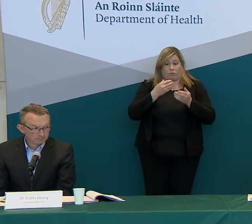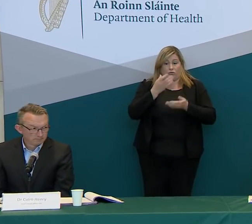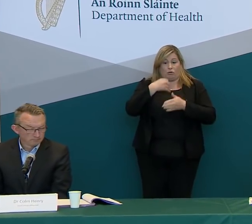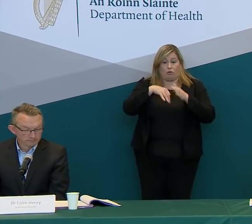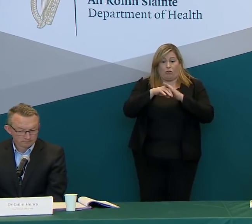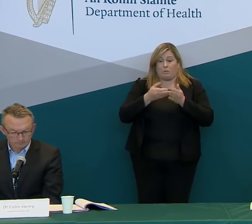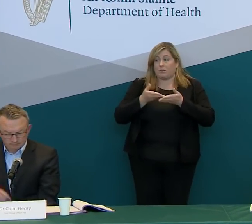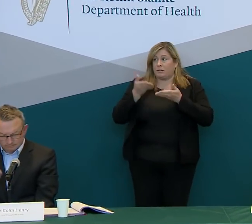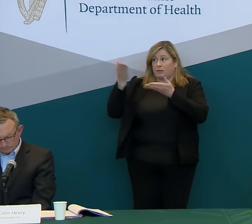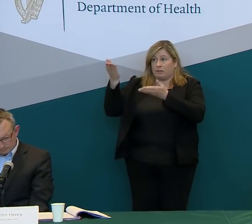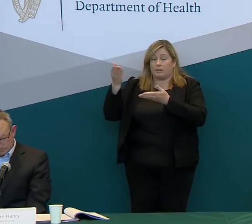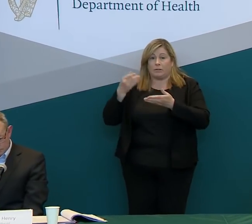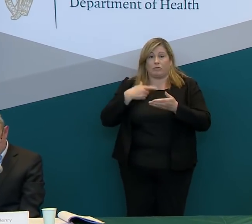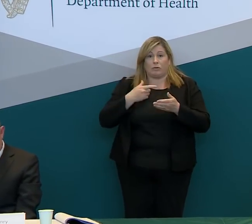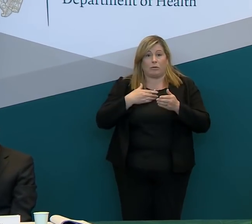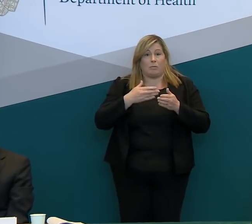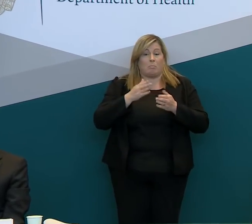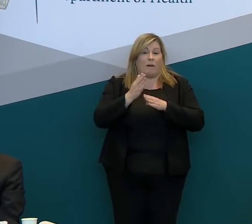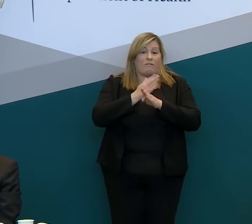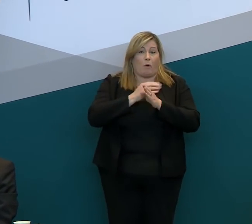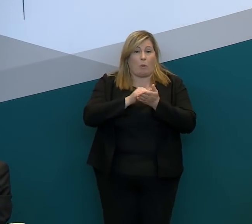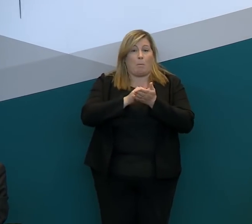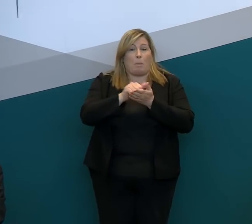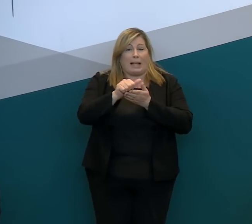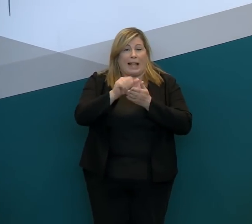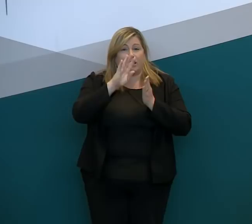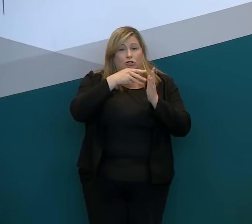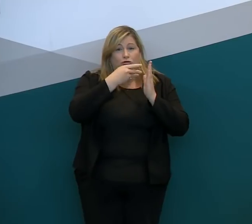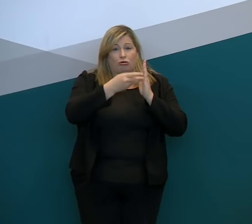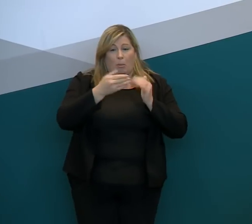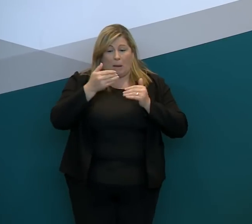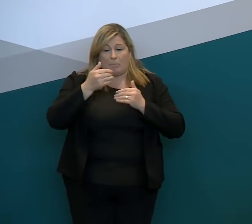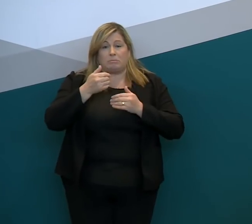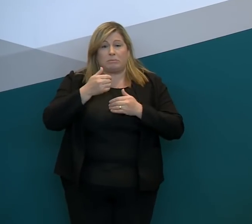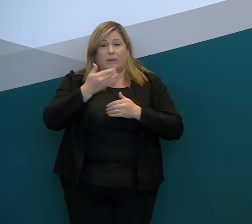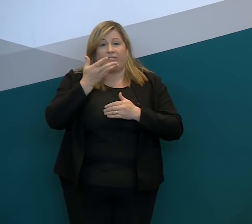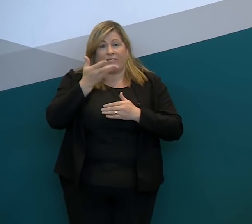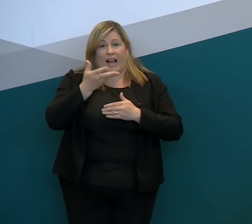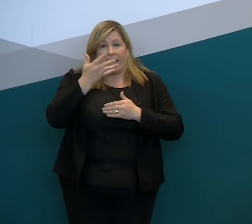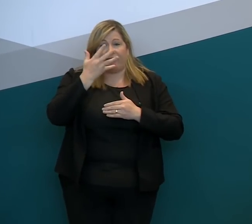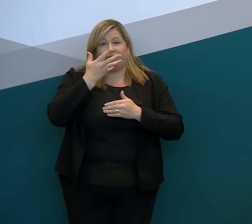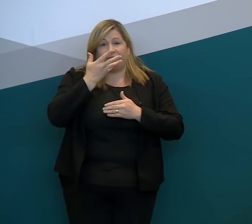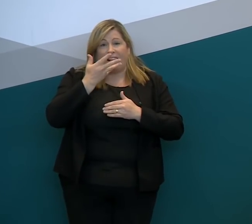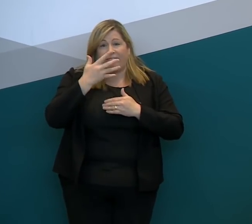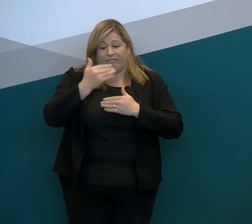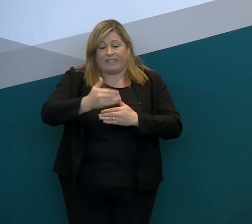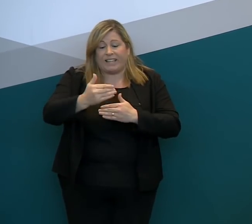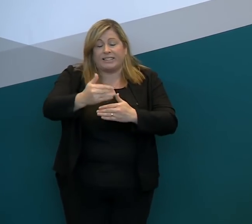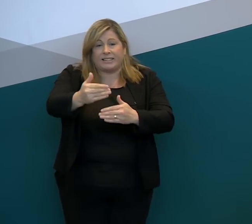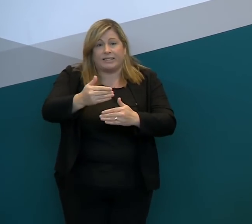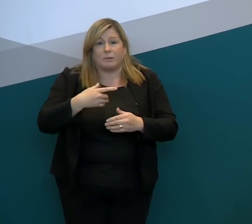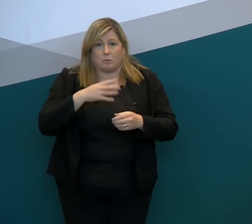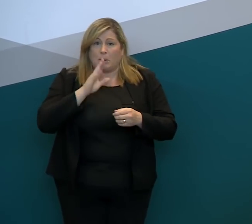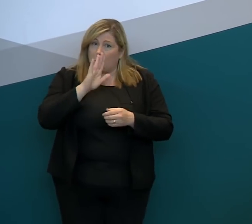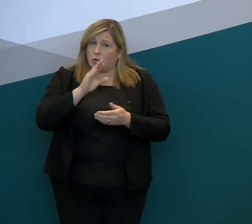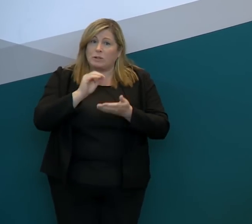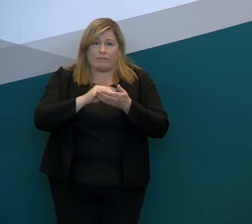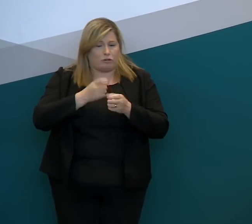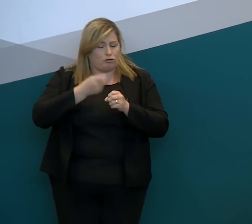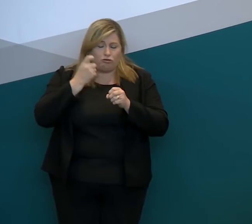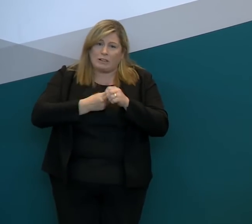in advance of the publication of the roadmap that we would need to have stricter and more mandatory measures in place in relation to ports and points of